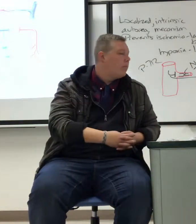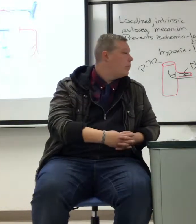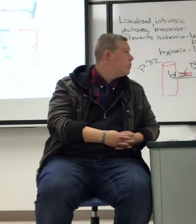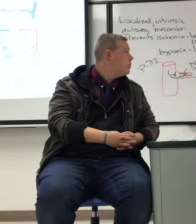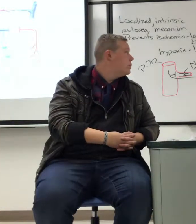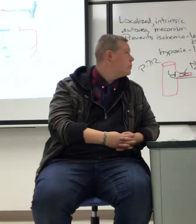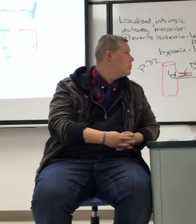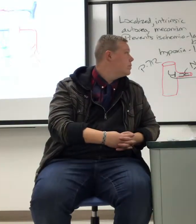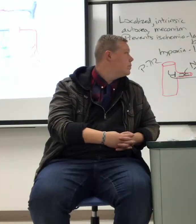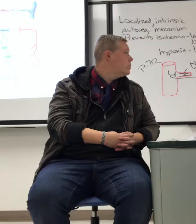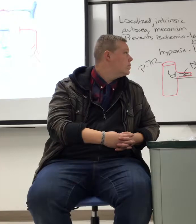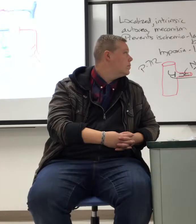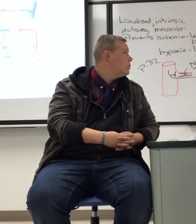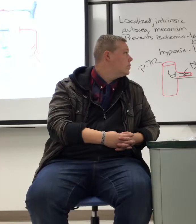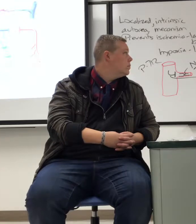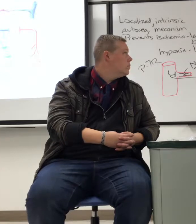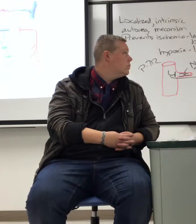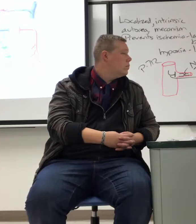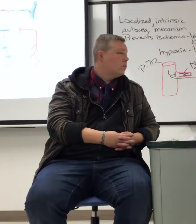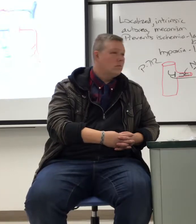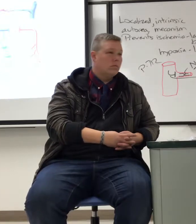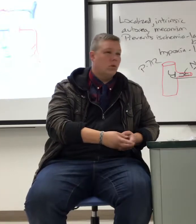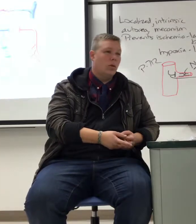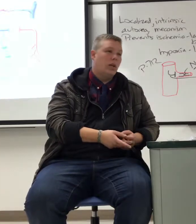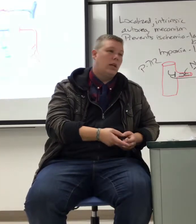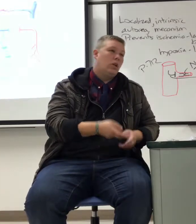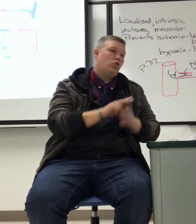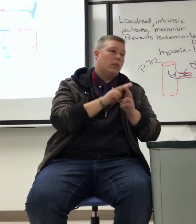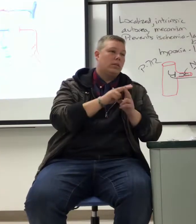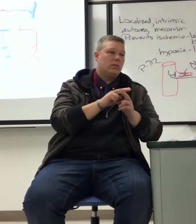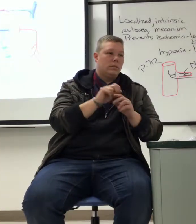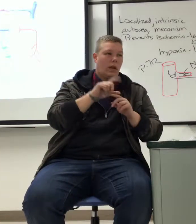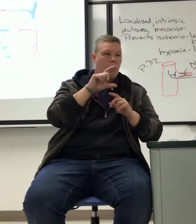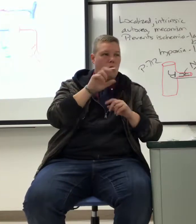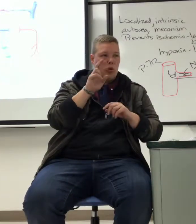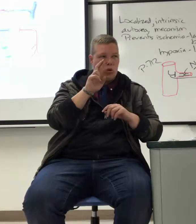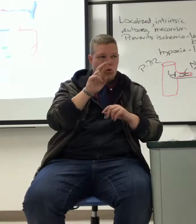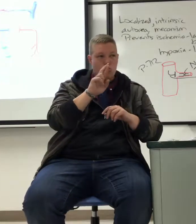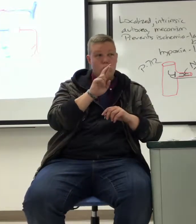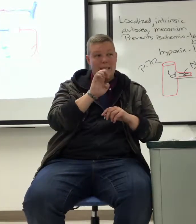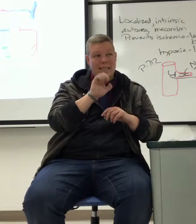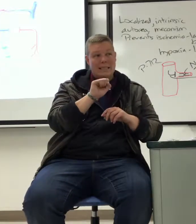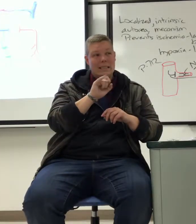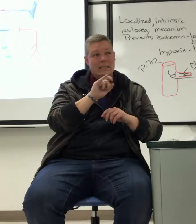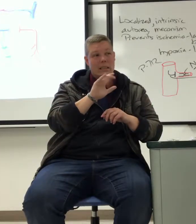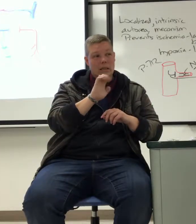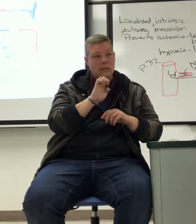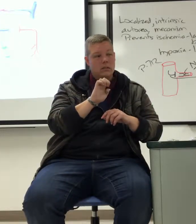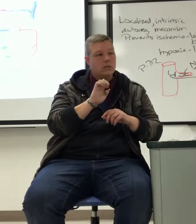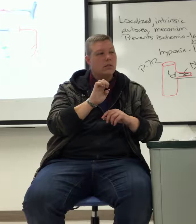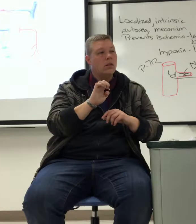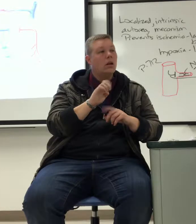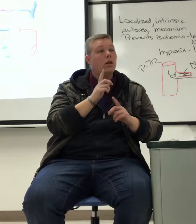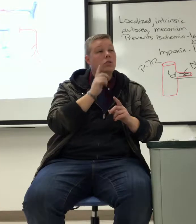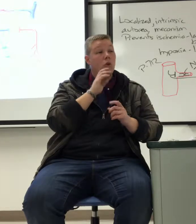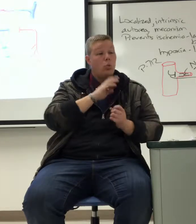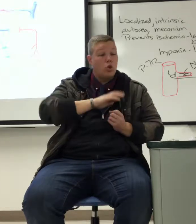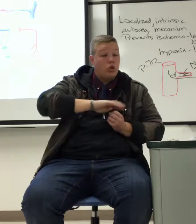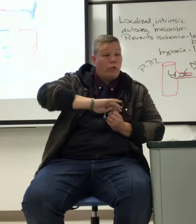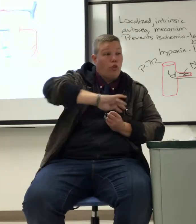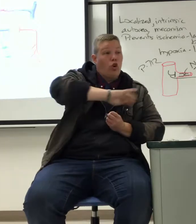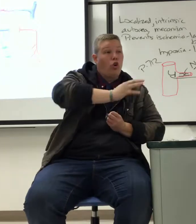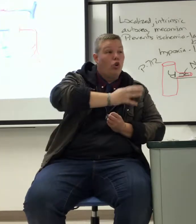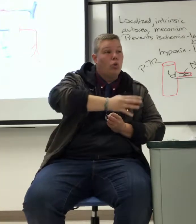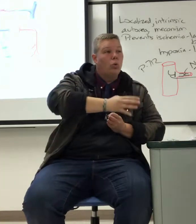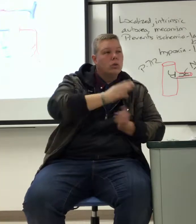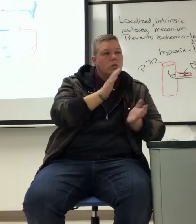Increase capital R. What you're doing is you're going to divert blood to a smaller group of arterioles that are the